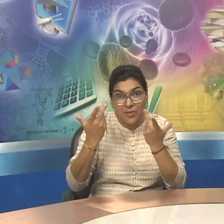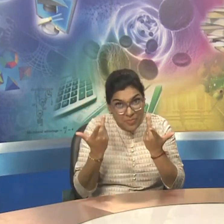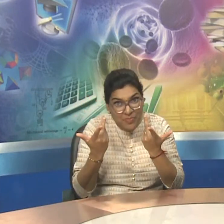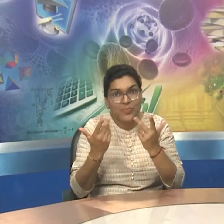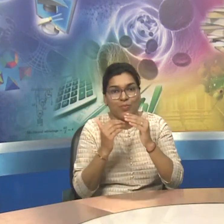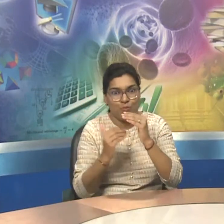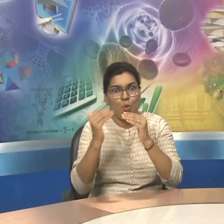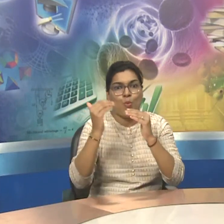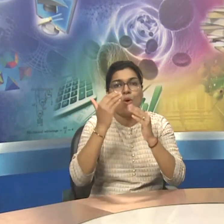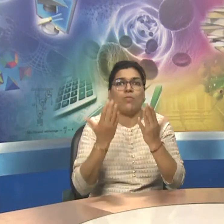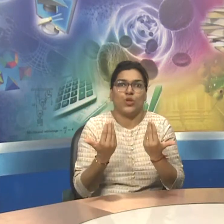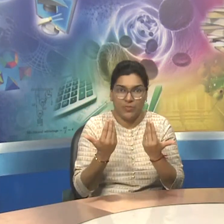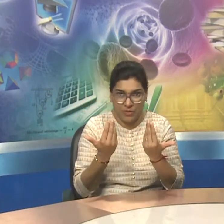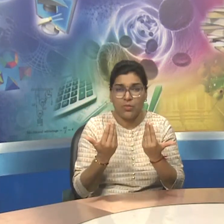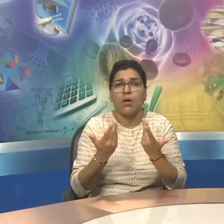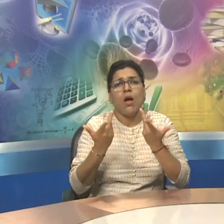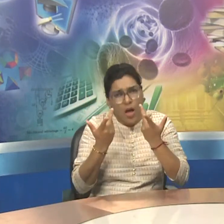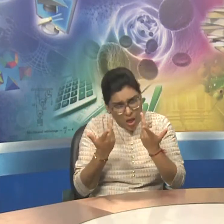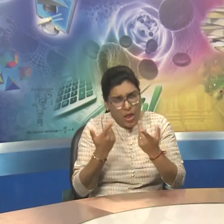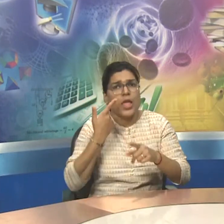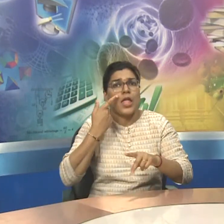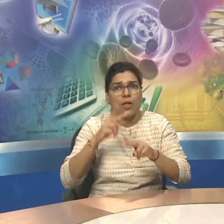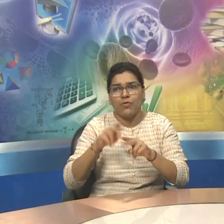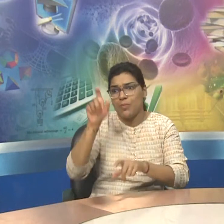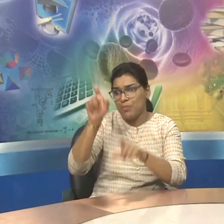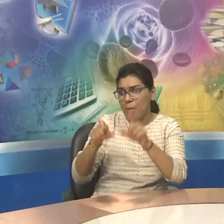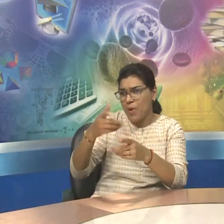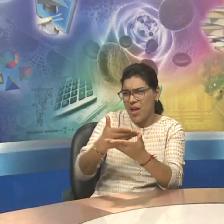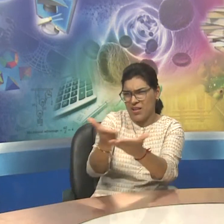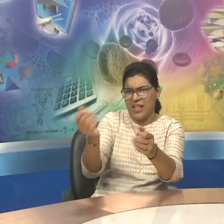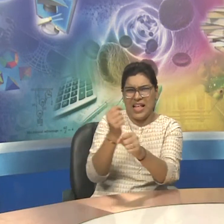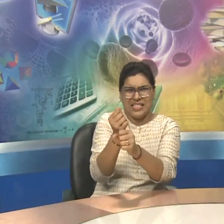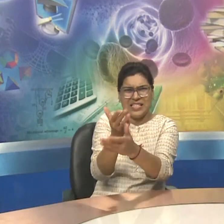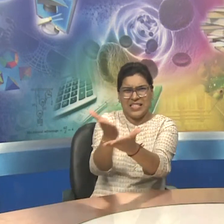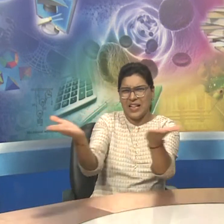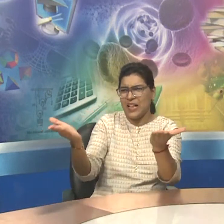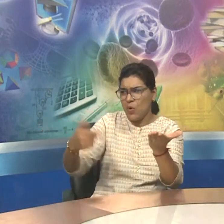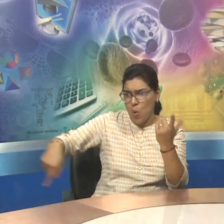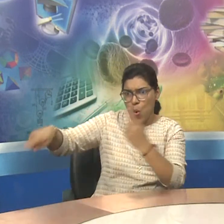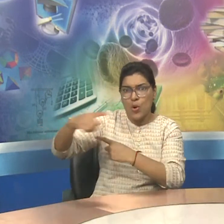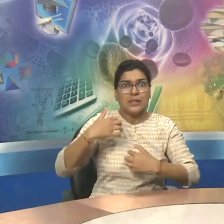promote the interest of an individual